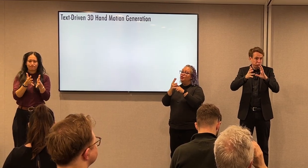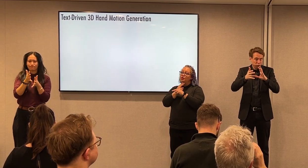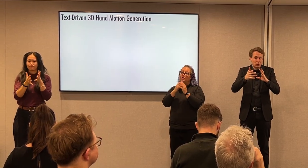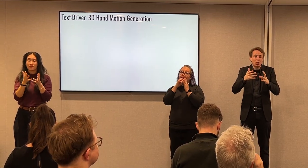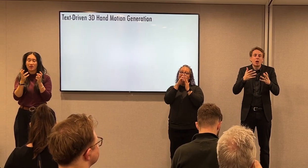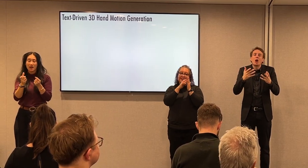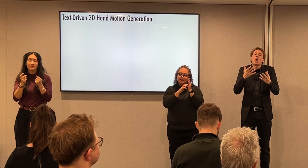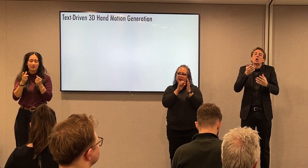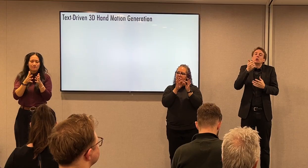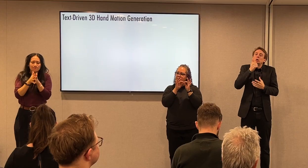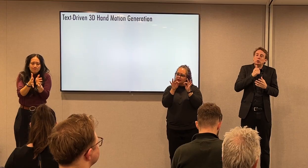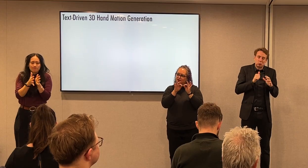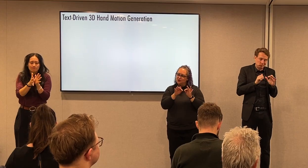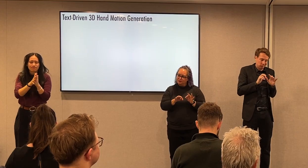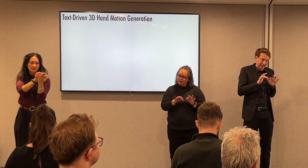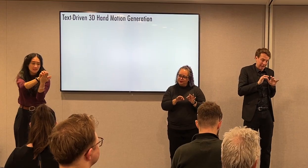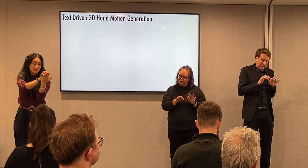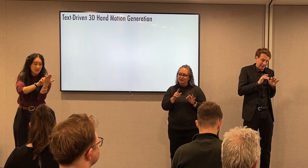description of the motion.